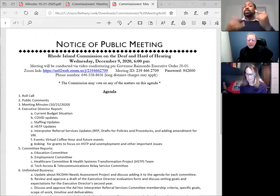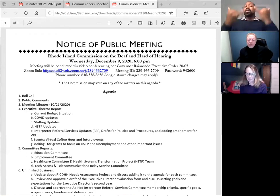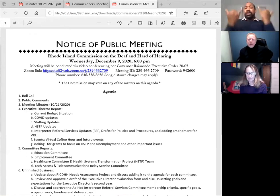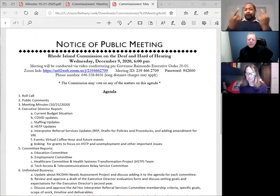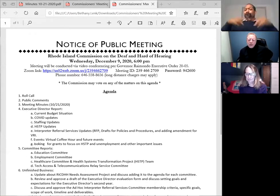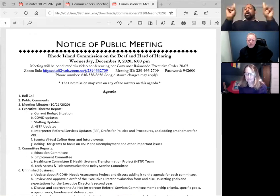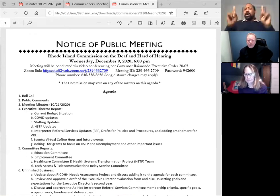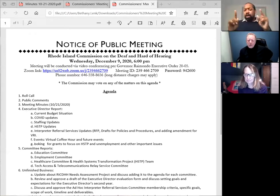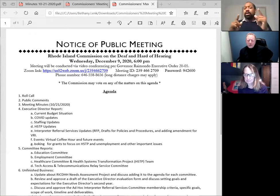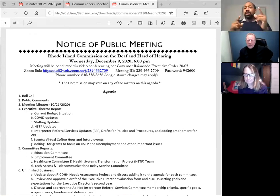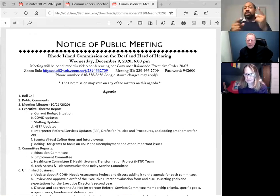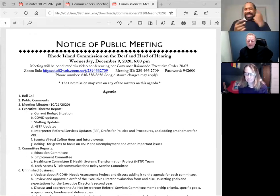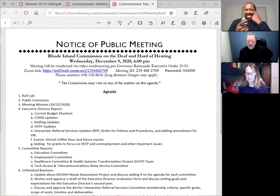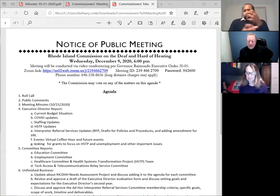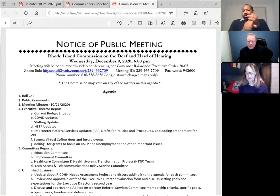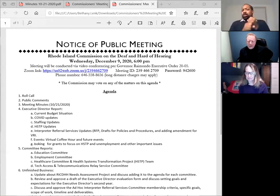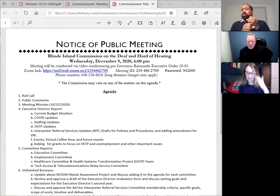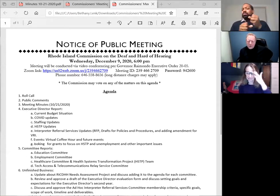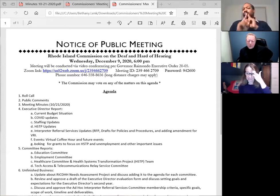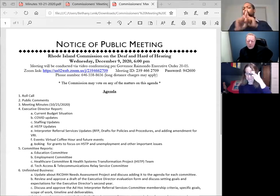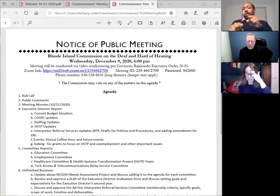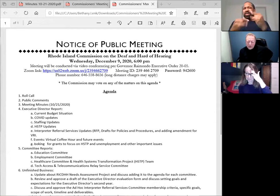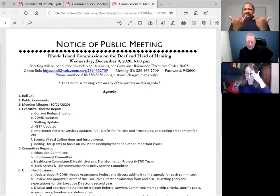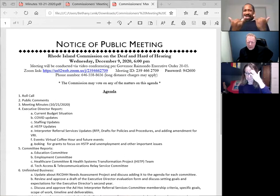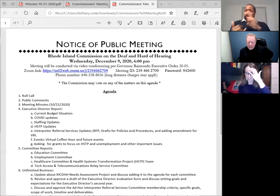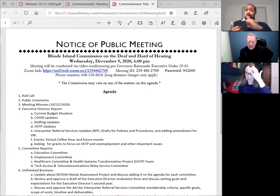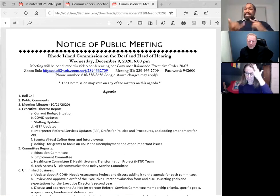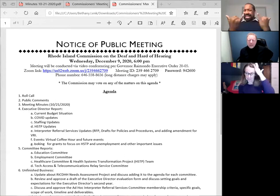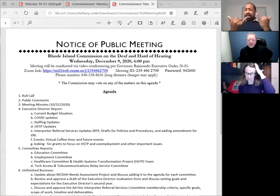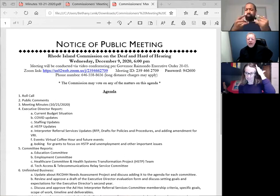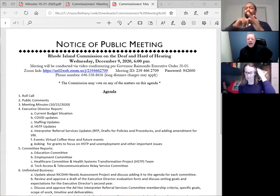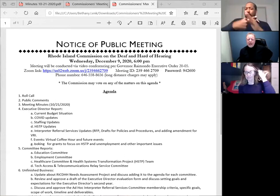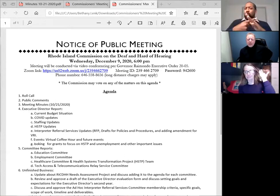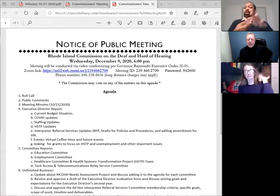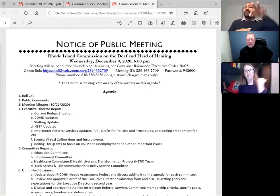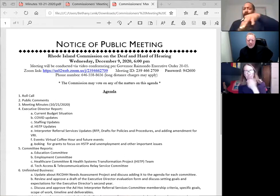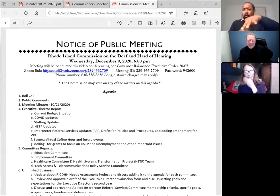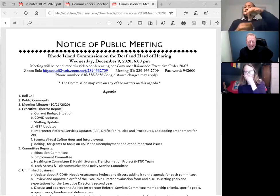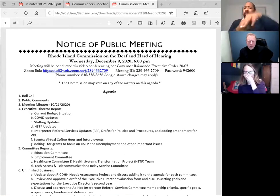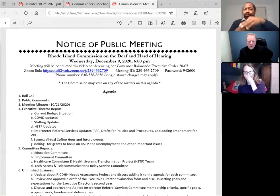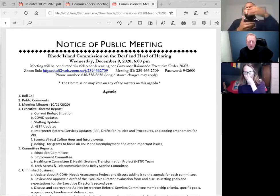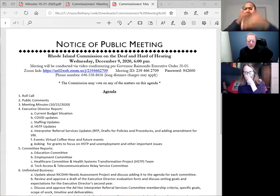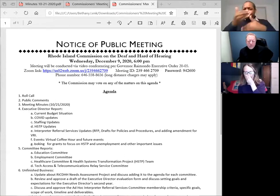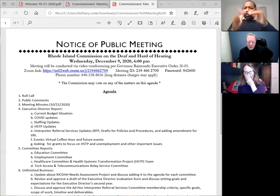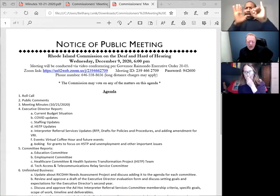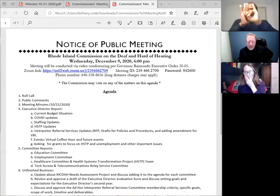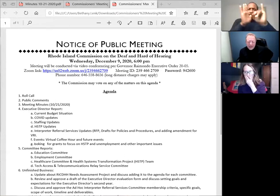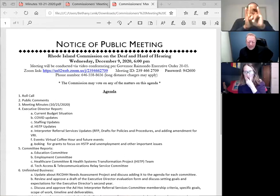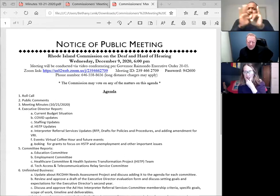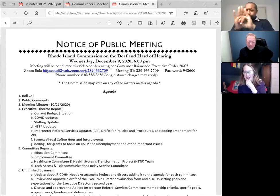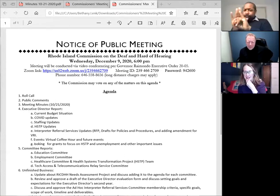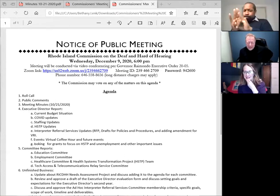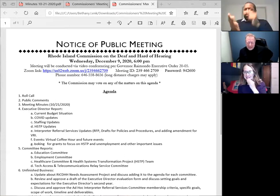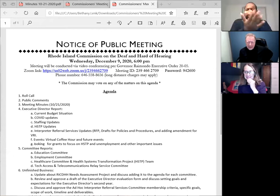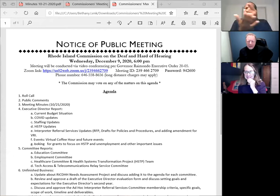money because we're trying to finally get that 2021 budget passed. And legislation is now starting to vote on it as